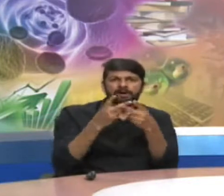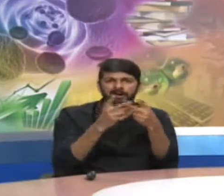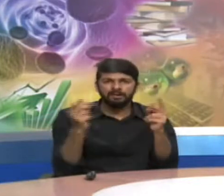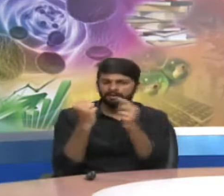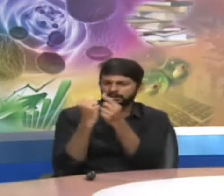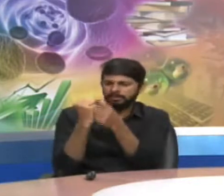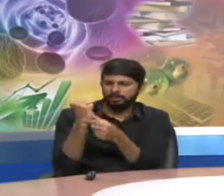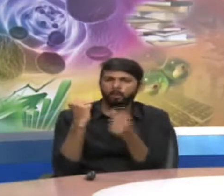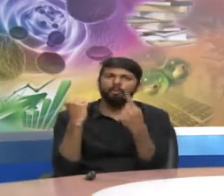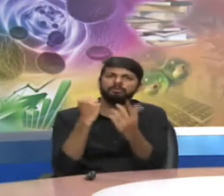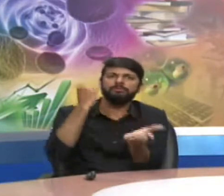coins,